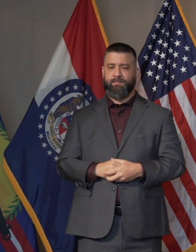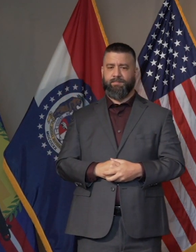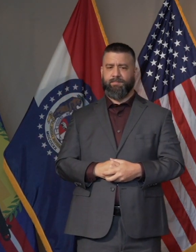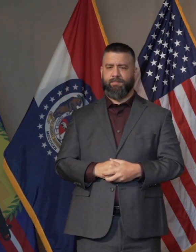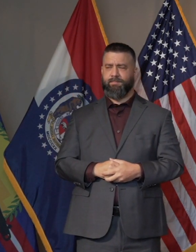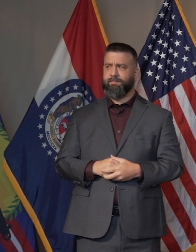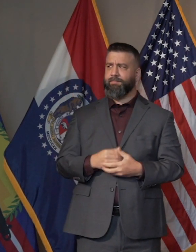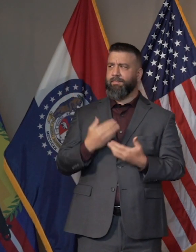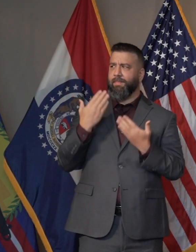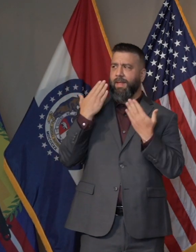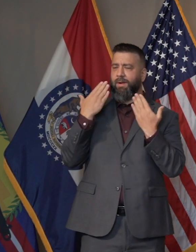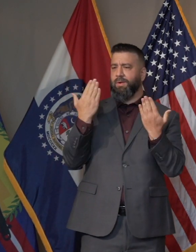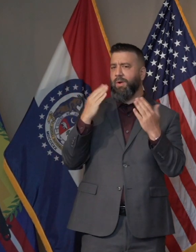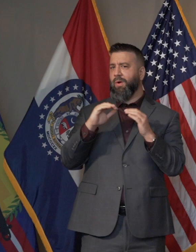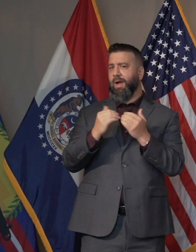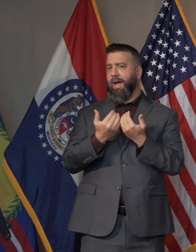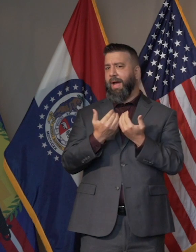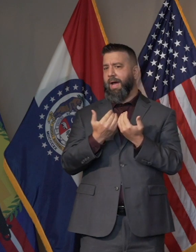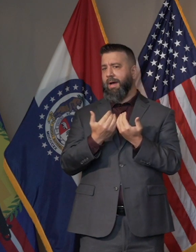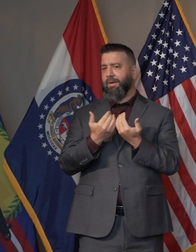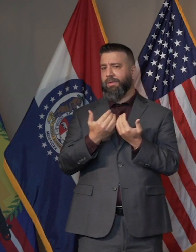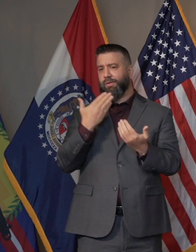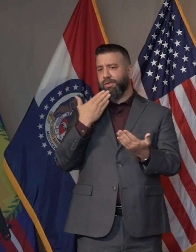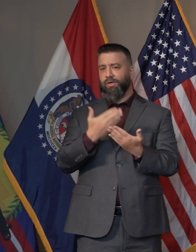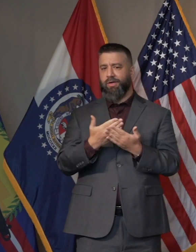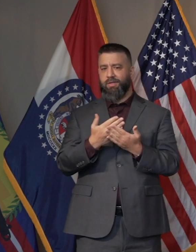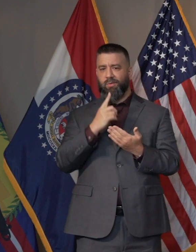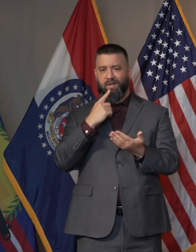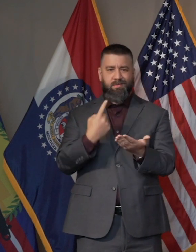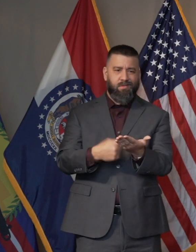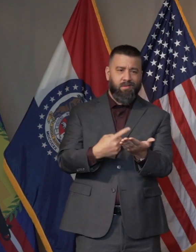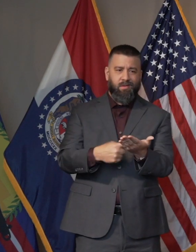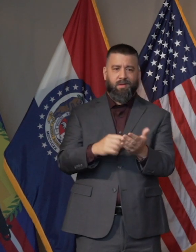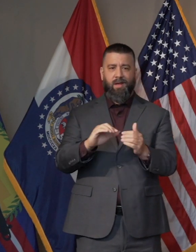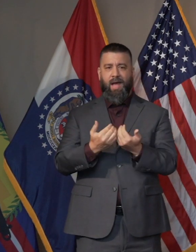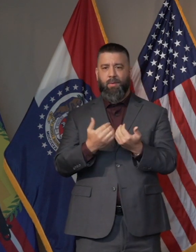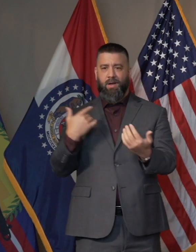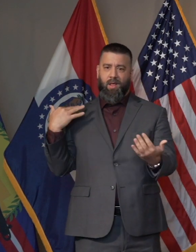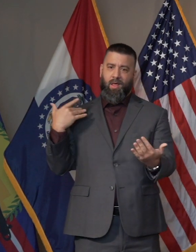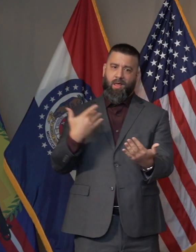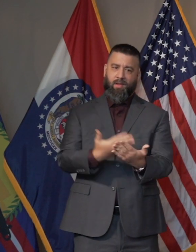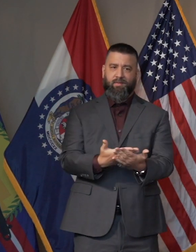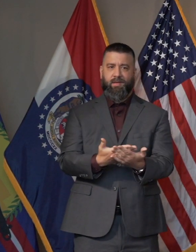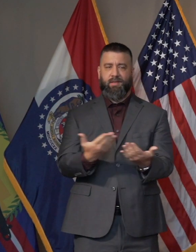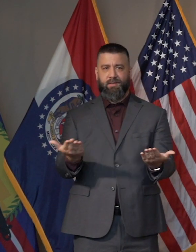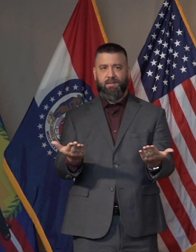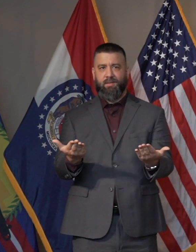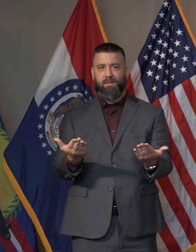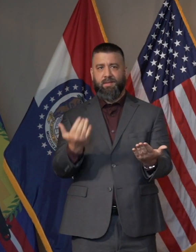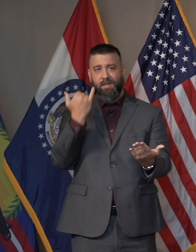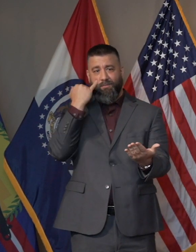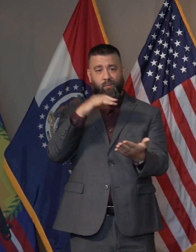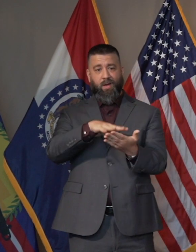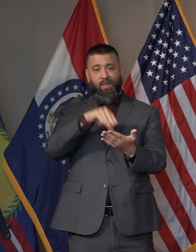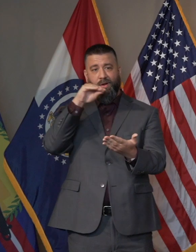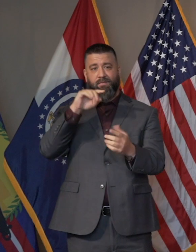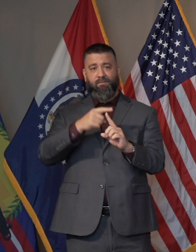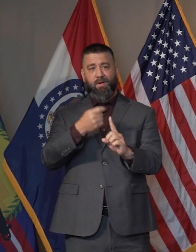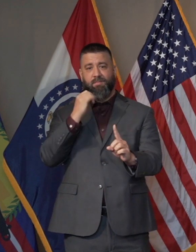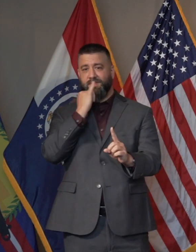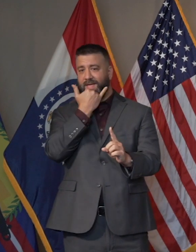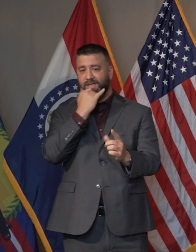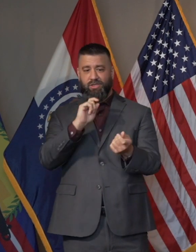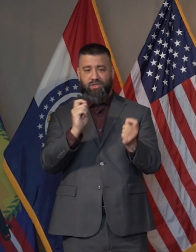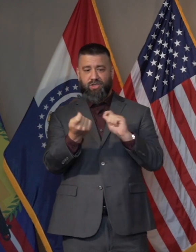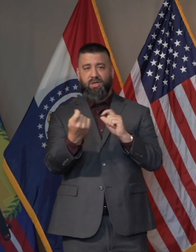I don't know how productive it is to spend a lot of time talking about how we got here unless we're going to learn from it and change something we're doing